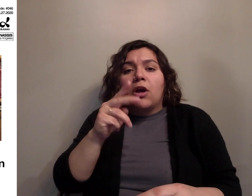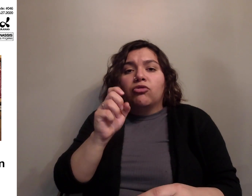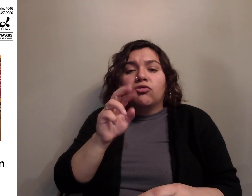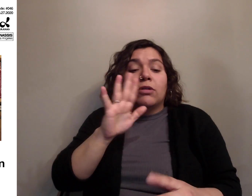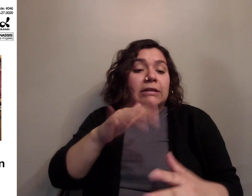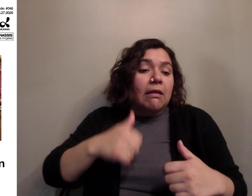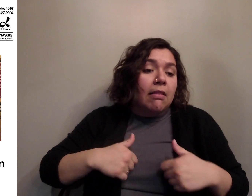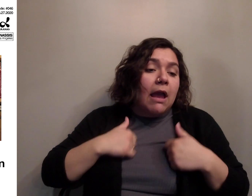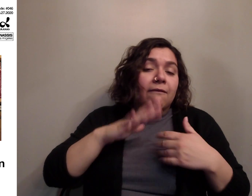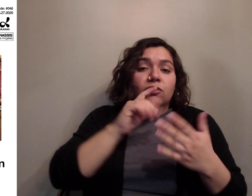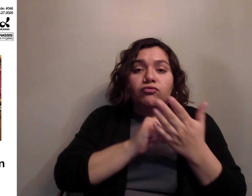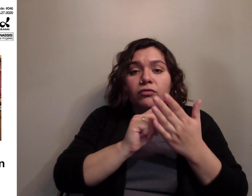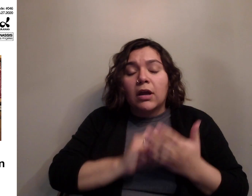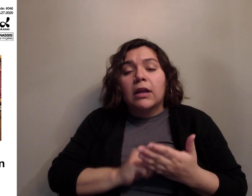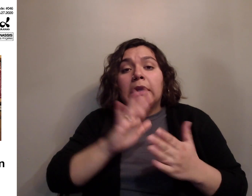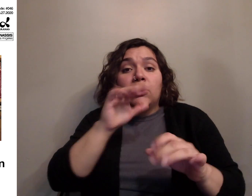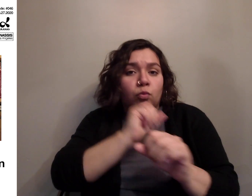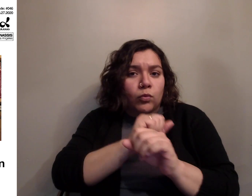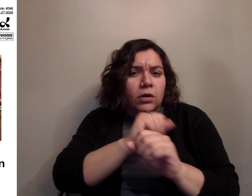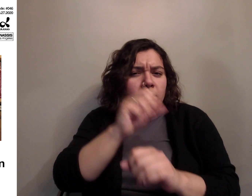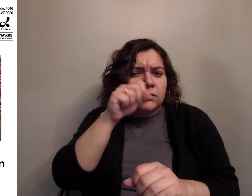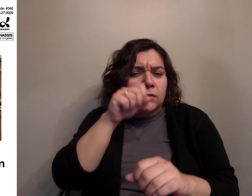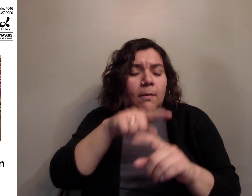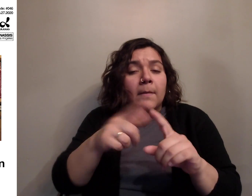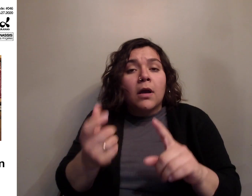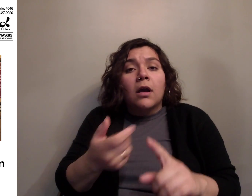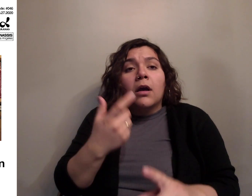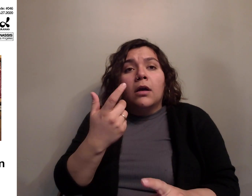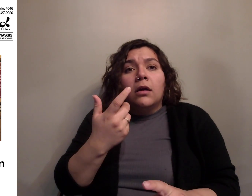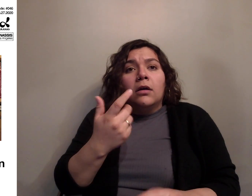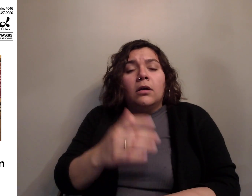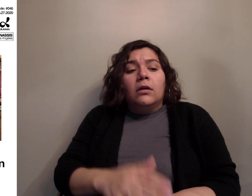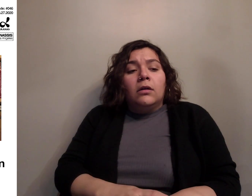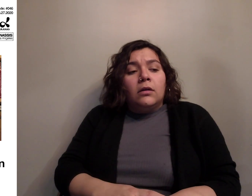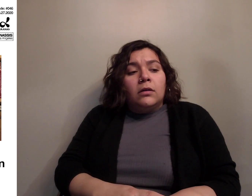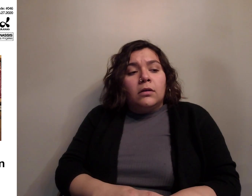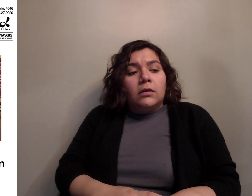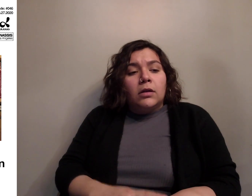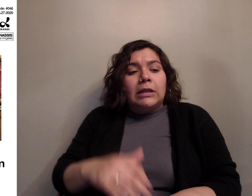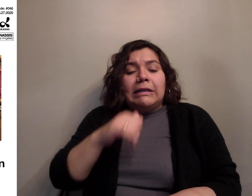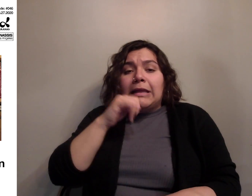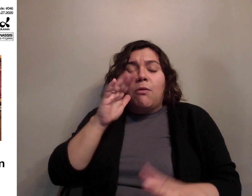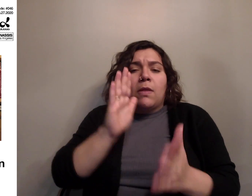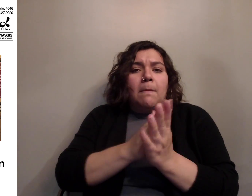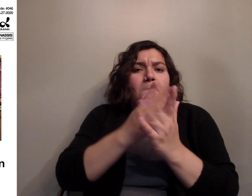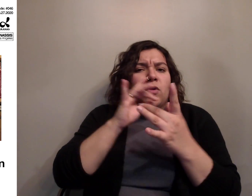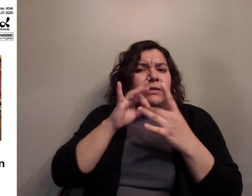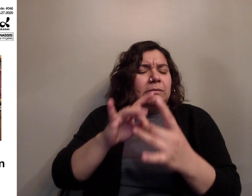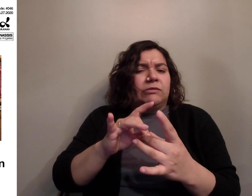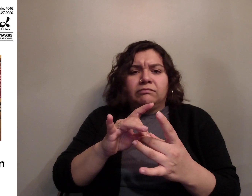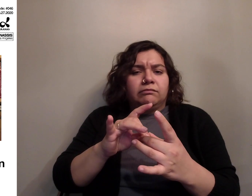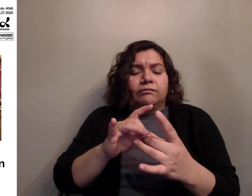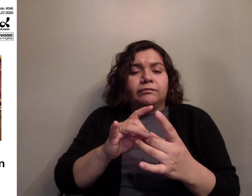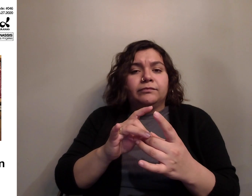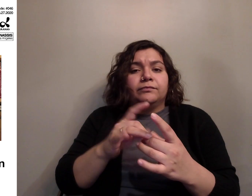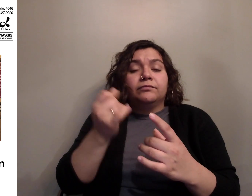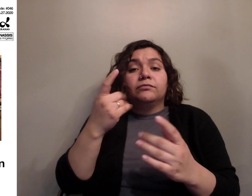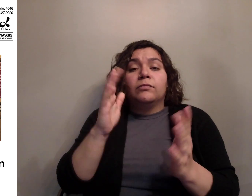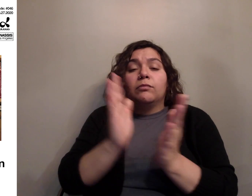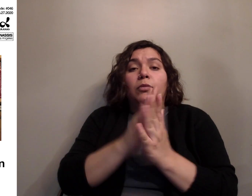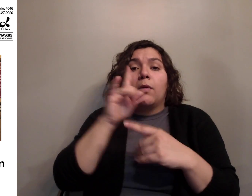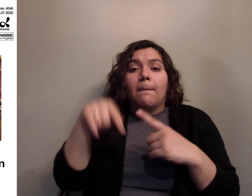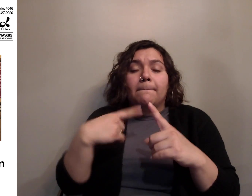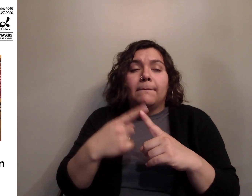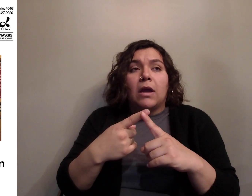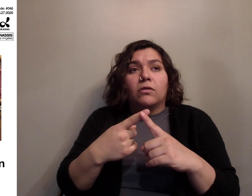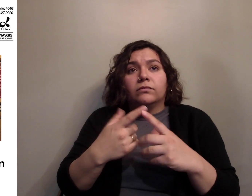himself, his life, his writings, the works. But that is really not what the book is about. It